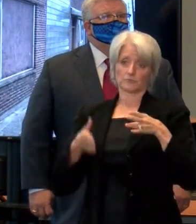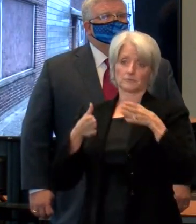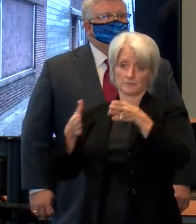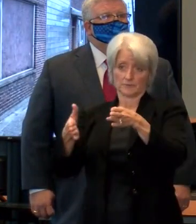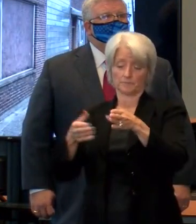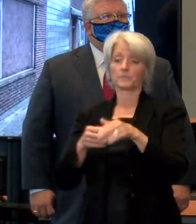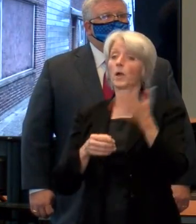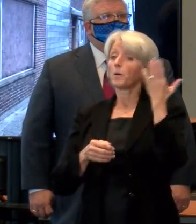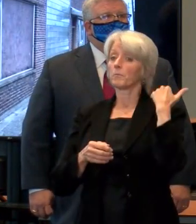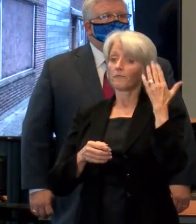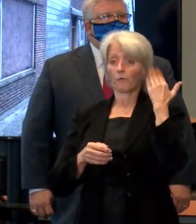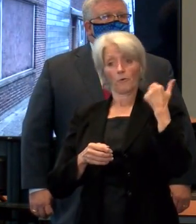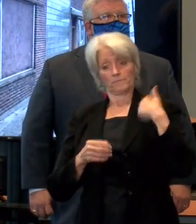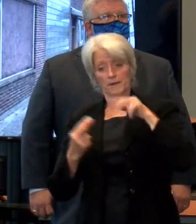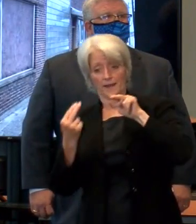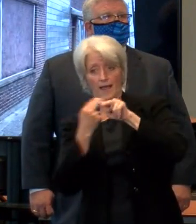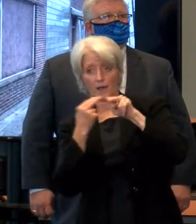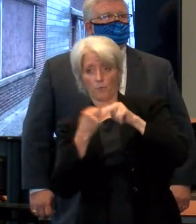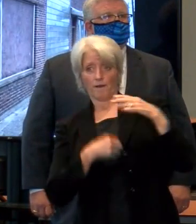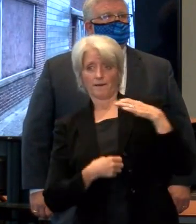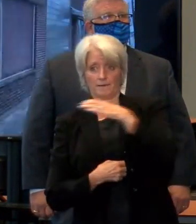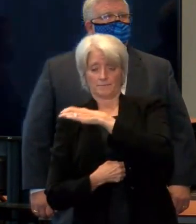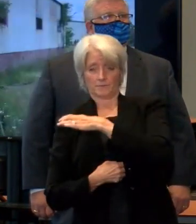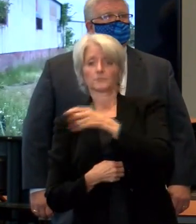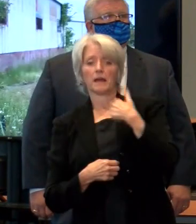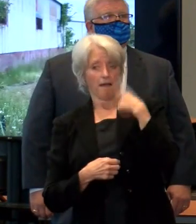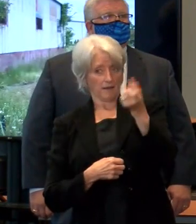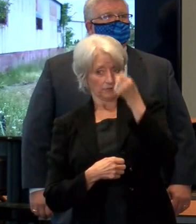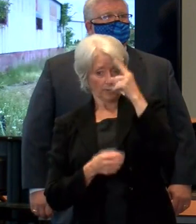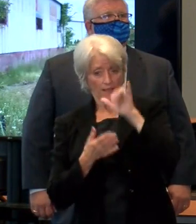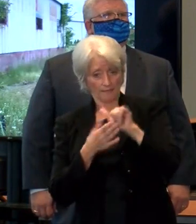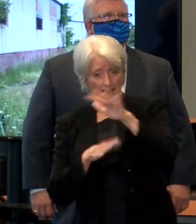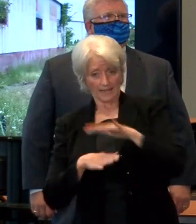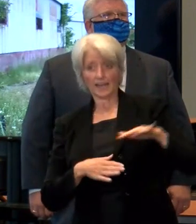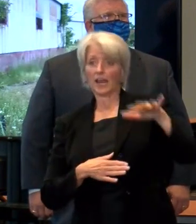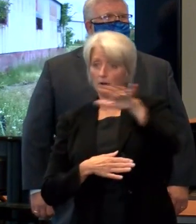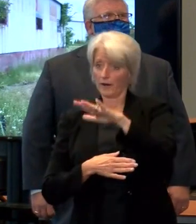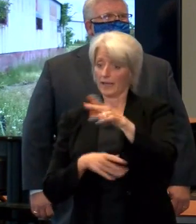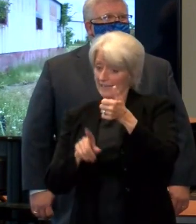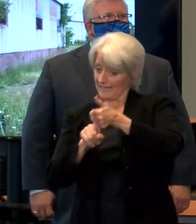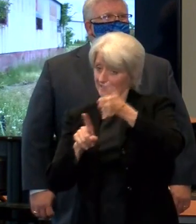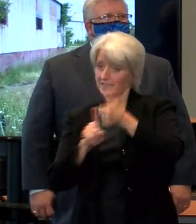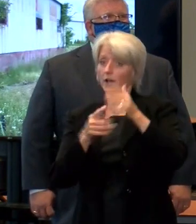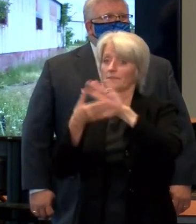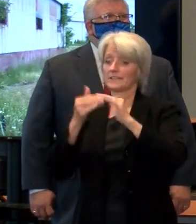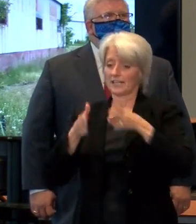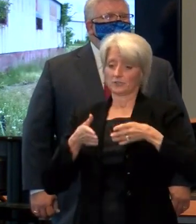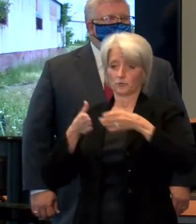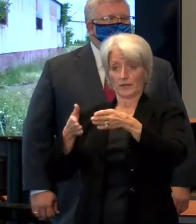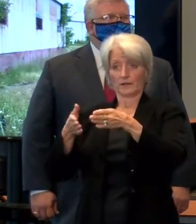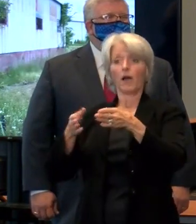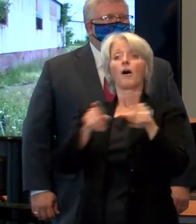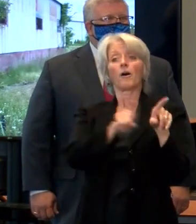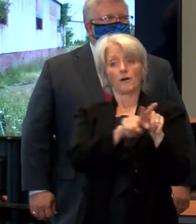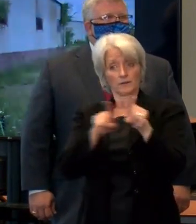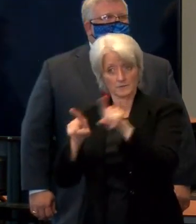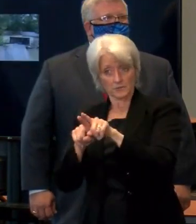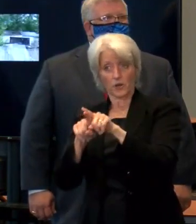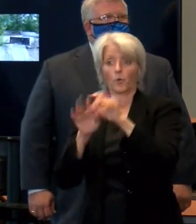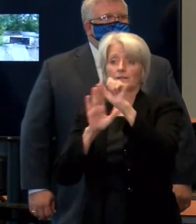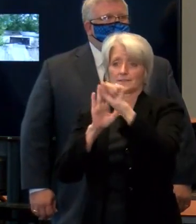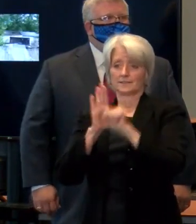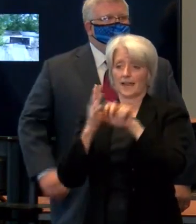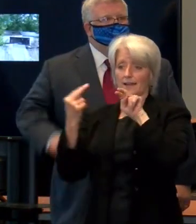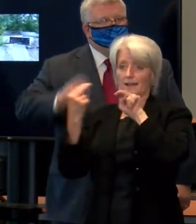highway commissioner, I understand that Asher Avenue, while it is utilized as a city street, is actually a state highway. And so we've